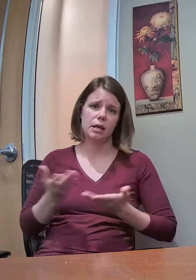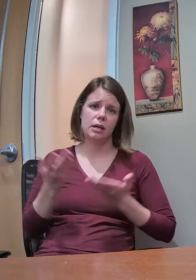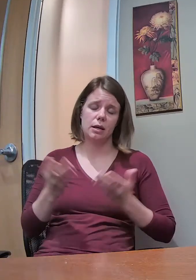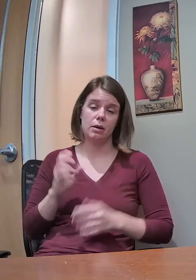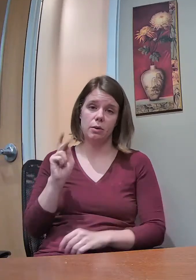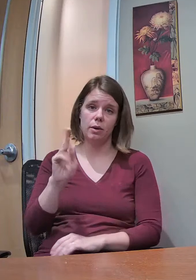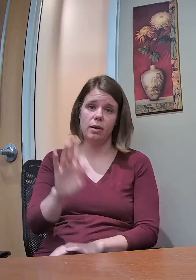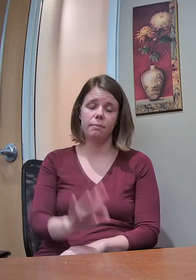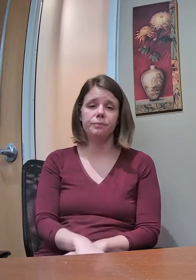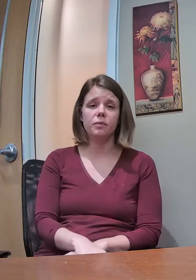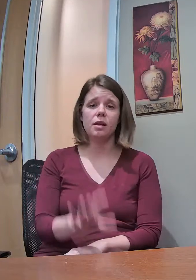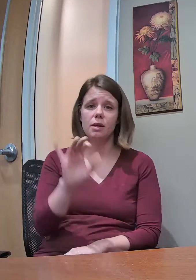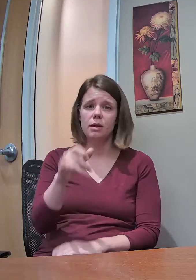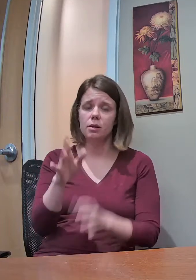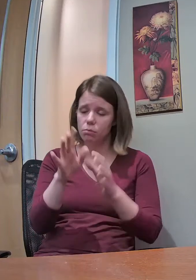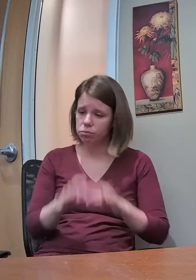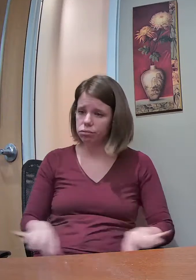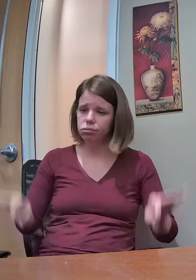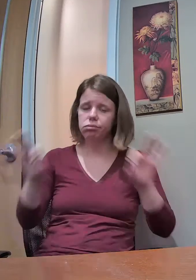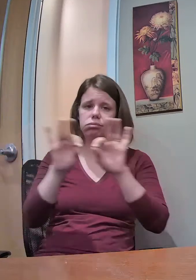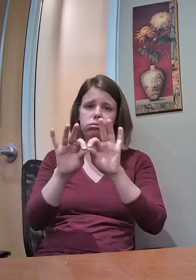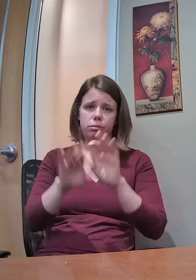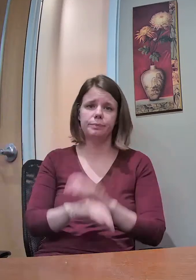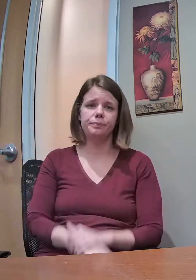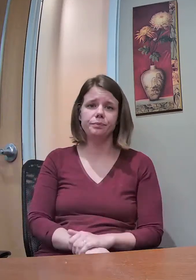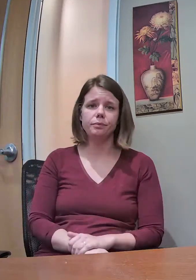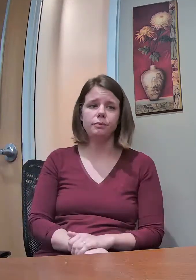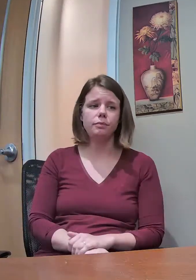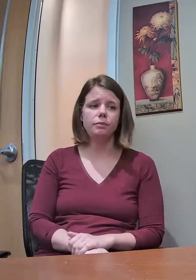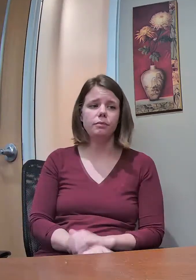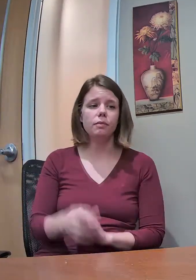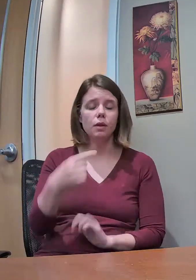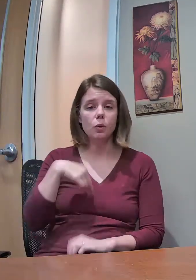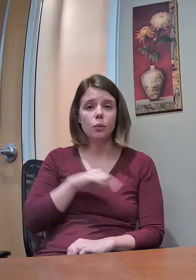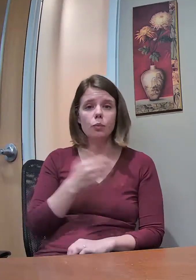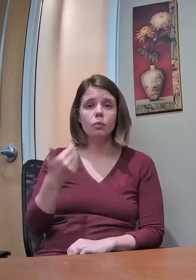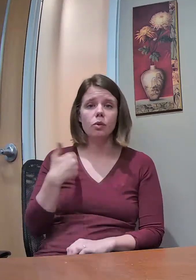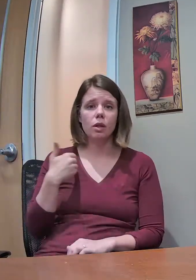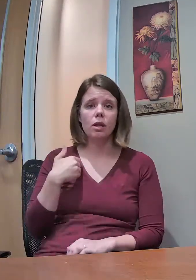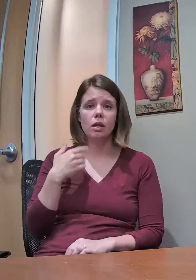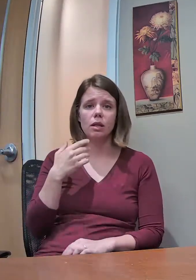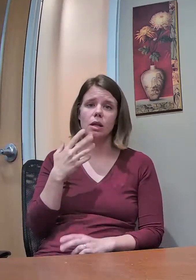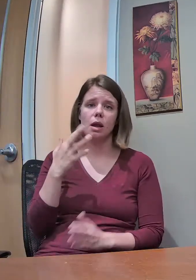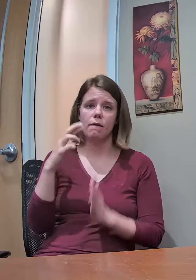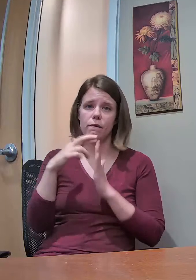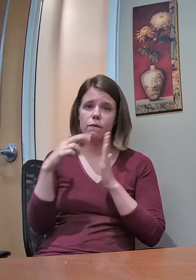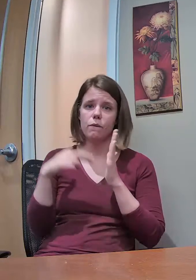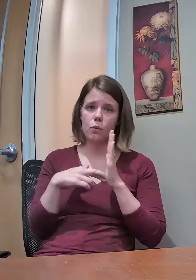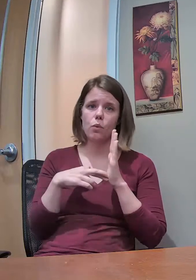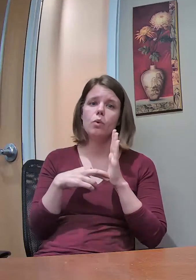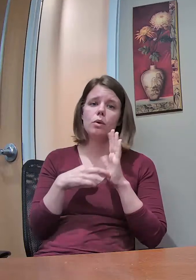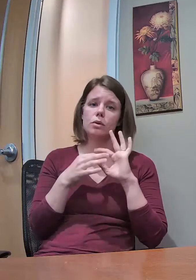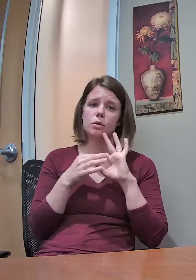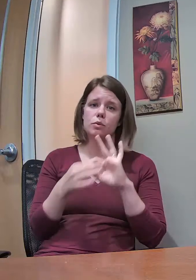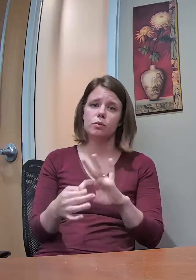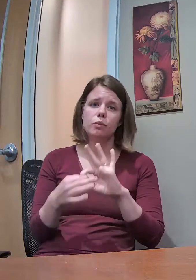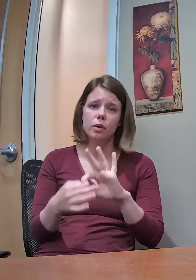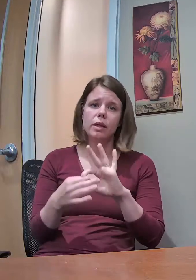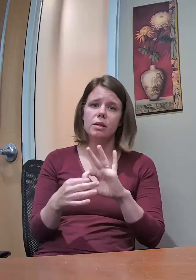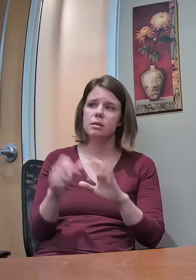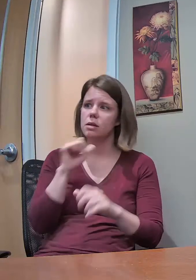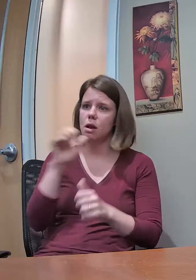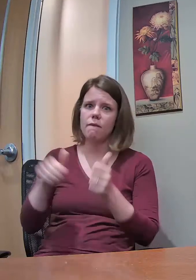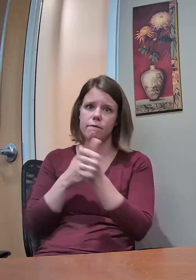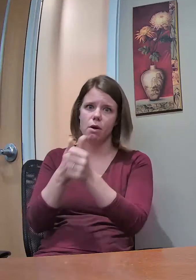That is, we have rules about non-adherence, and it's the last thing I want to do is stop somebody